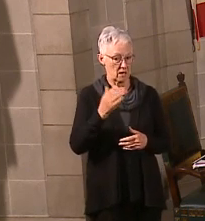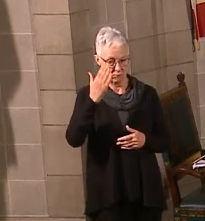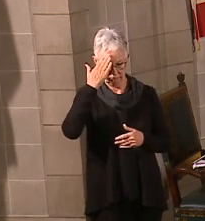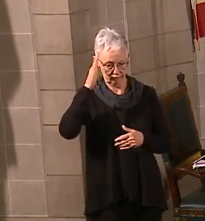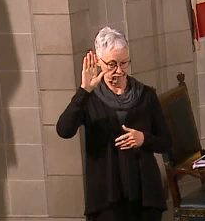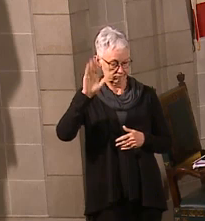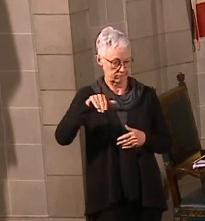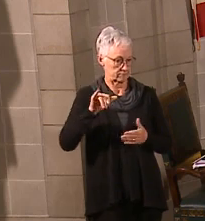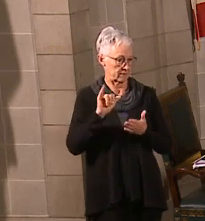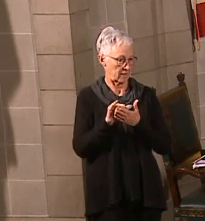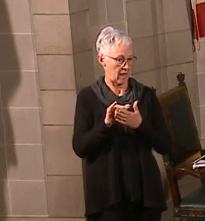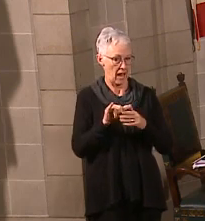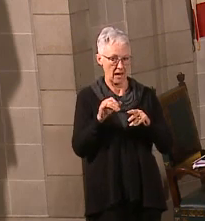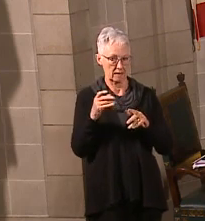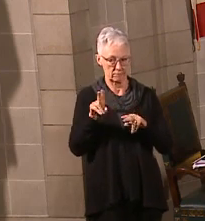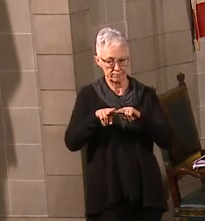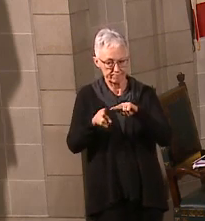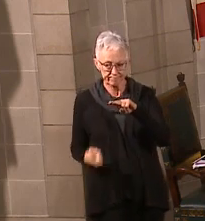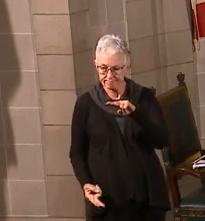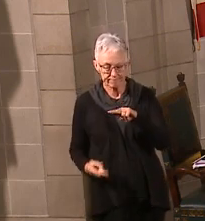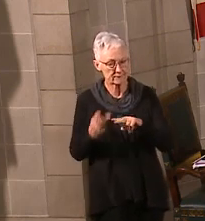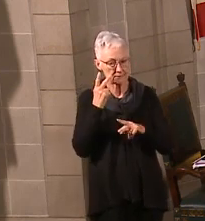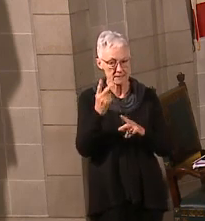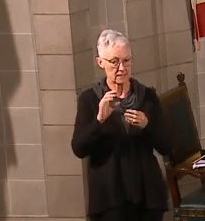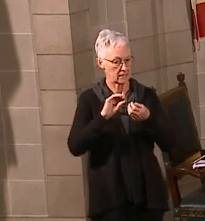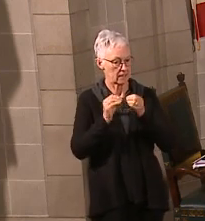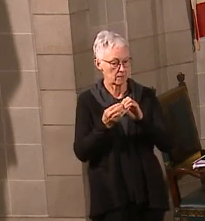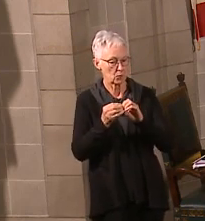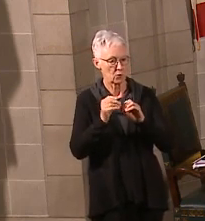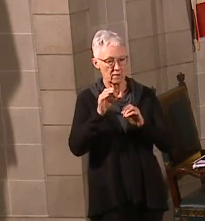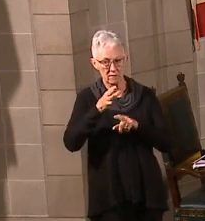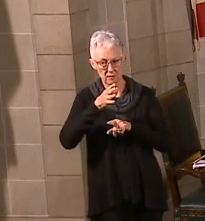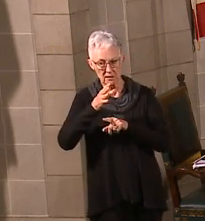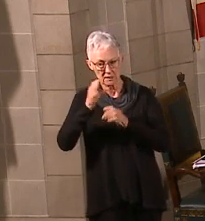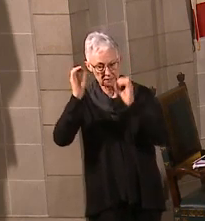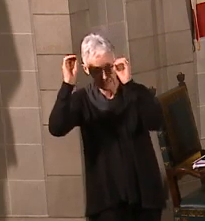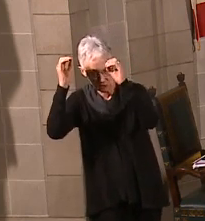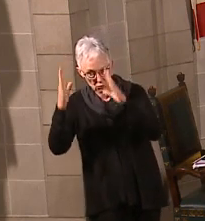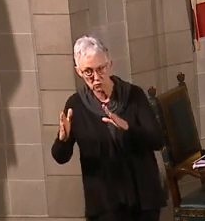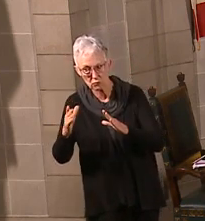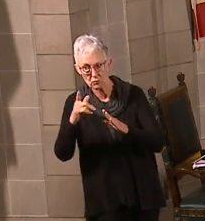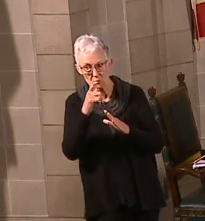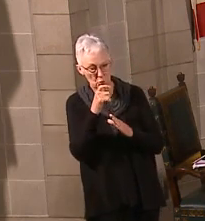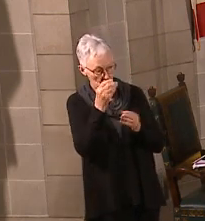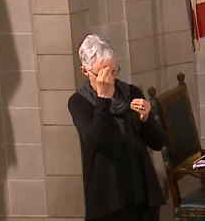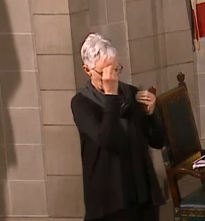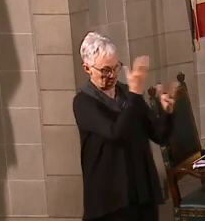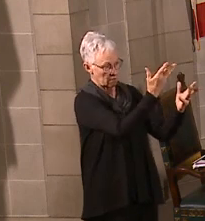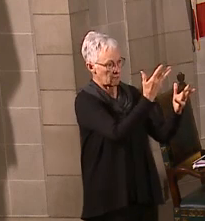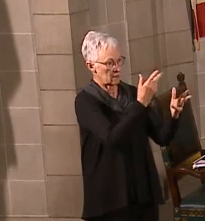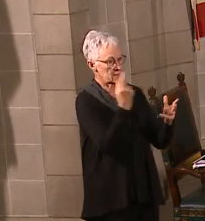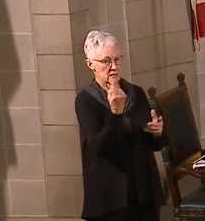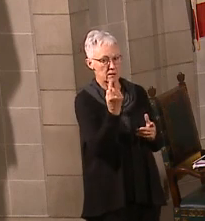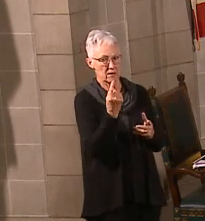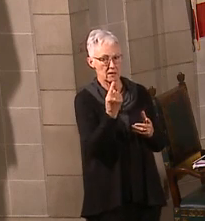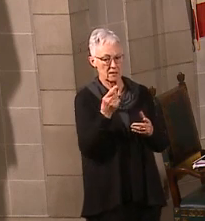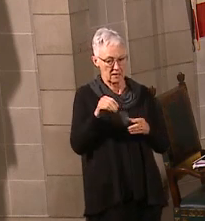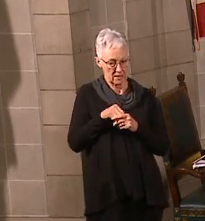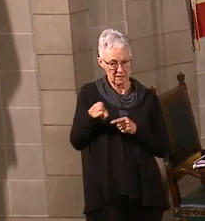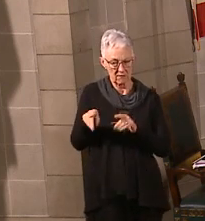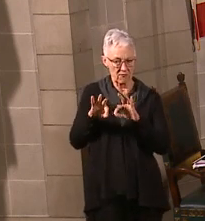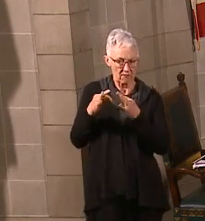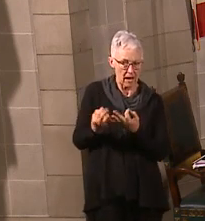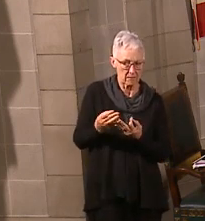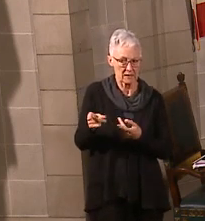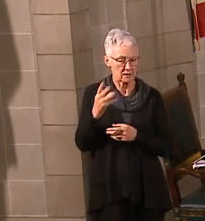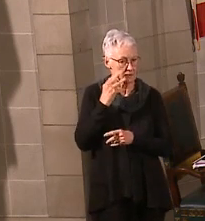among the education community about how we can continue to do essentially wellness checks with families as part of our regular routine, ensuring that families